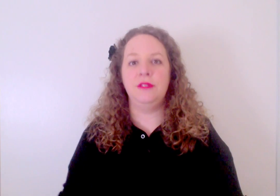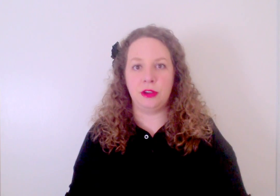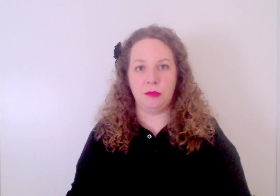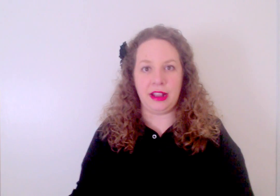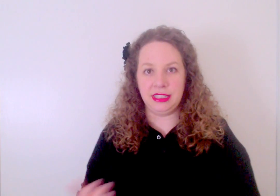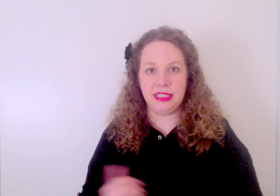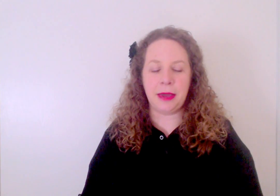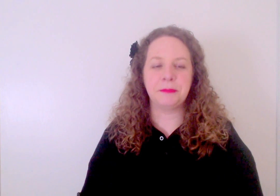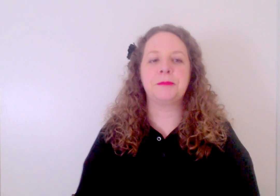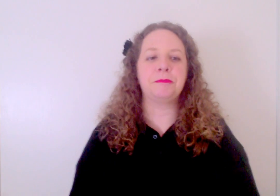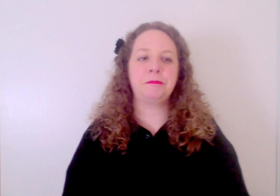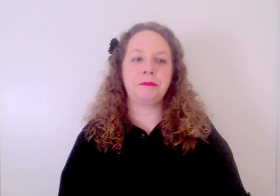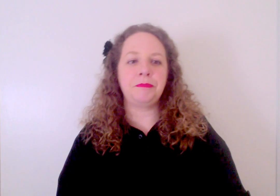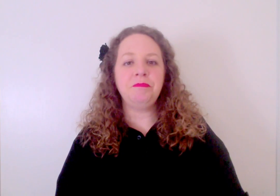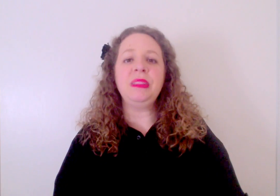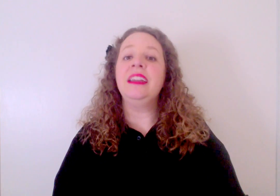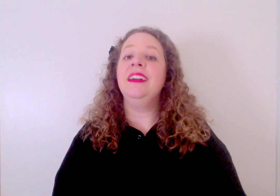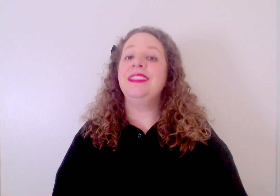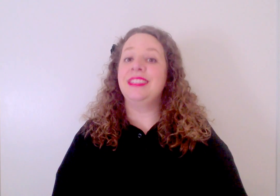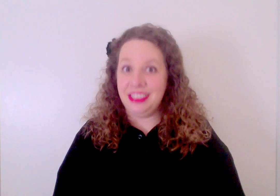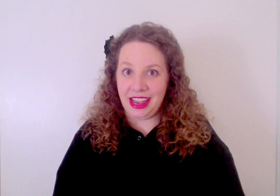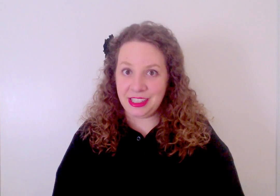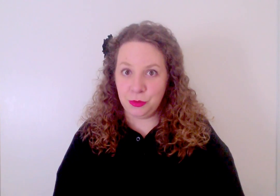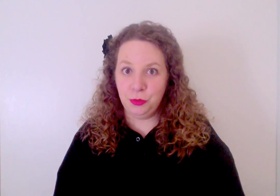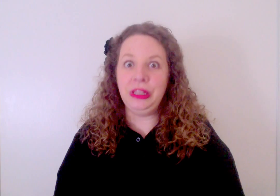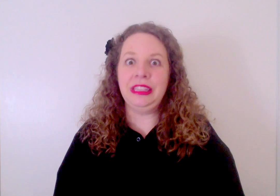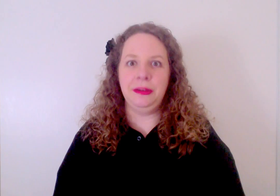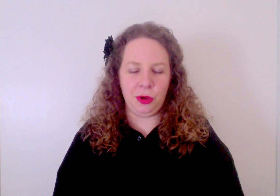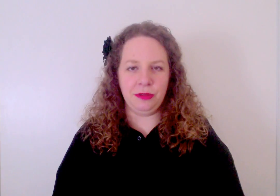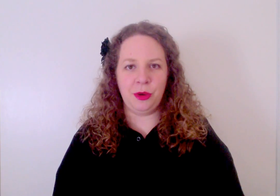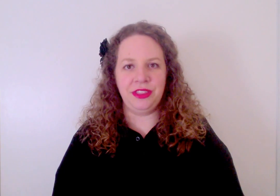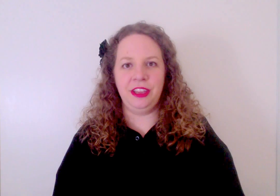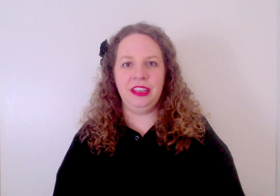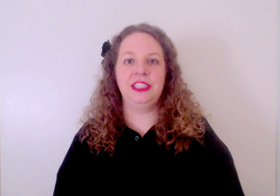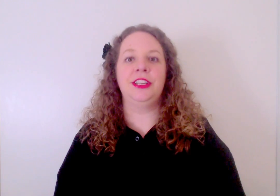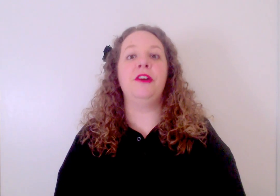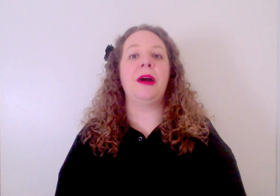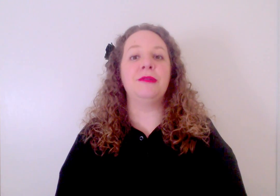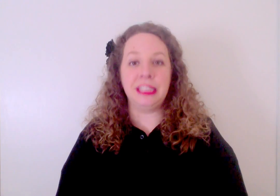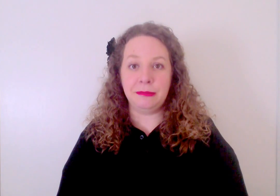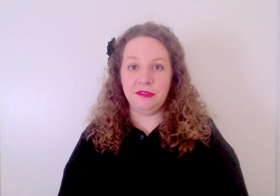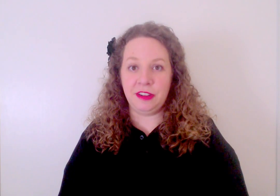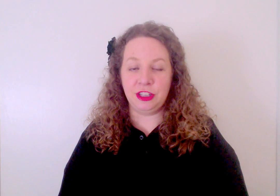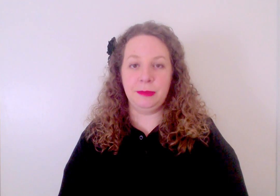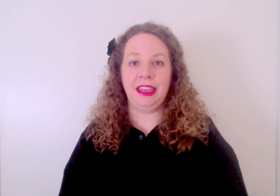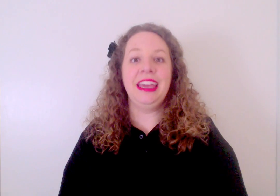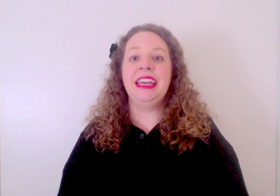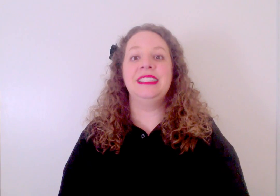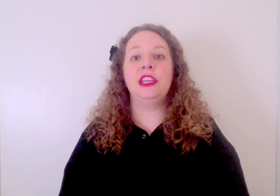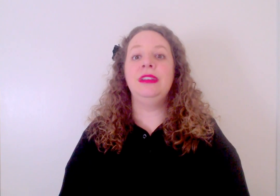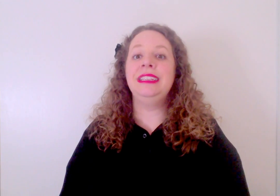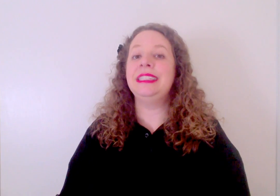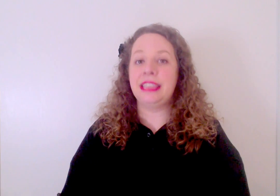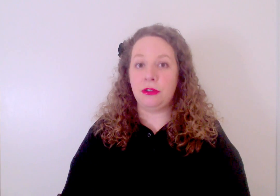can practice that. The next really important point that you need to know about receptive fingerspelling is that you need to sound it